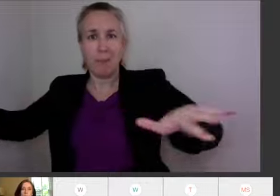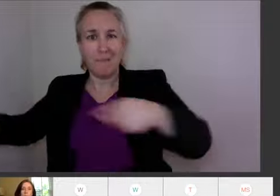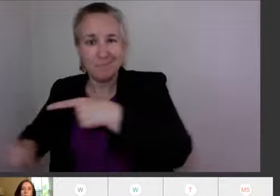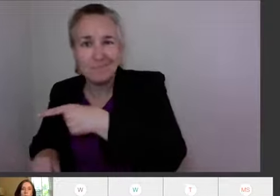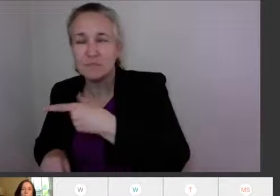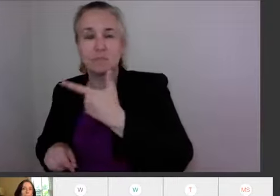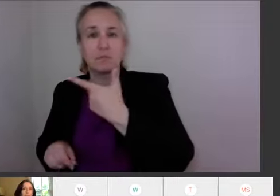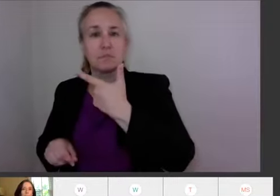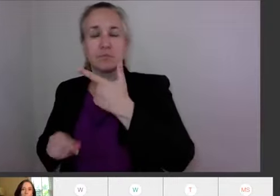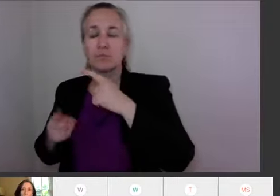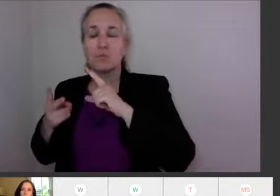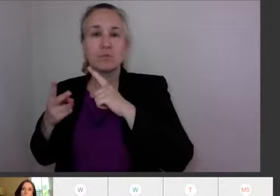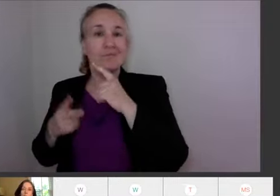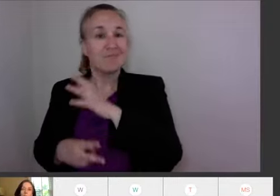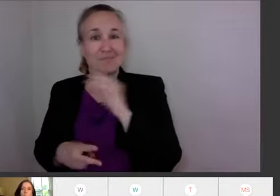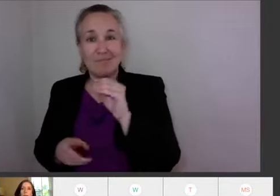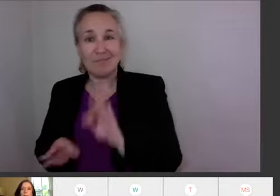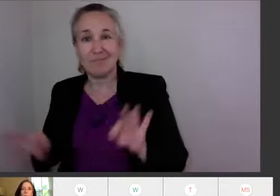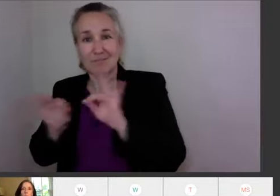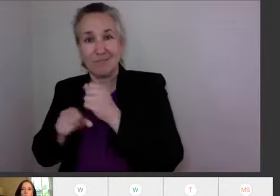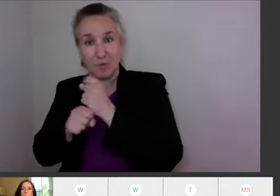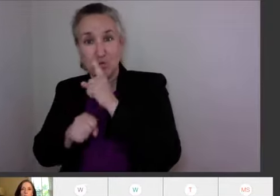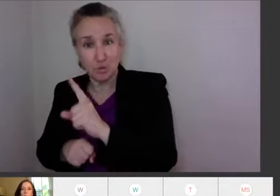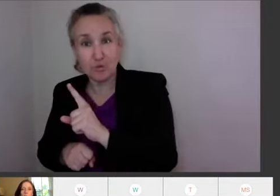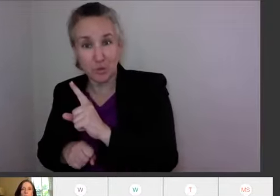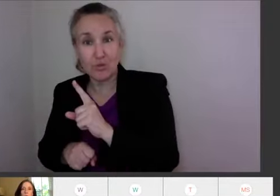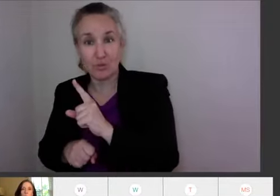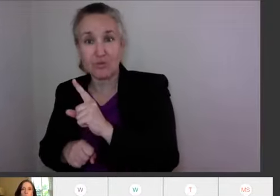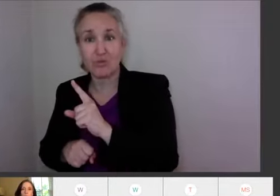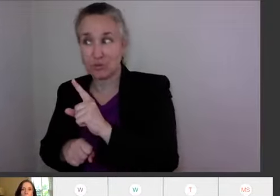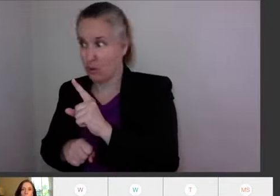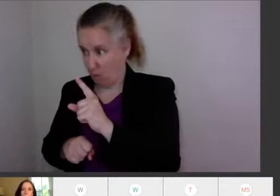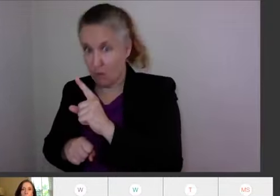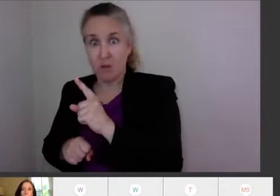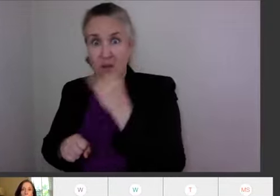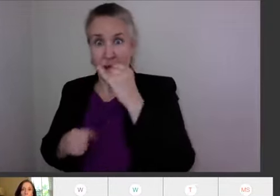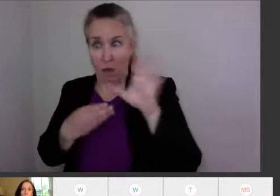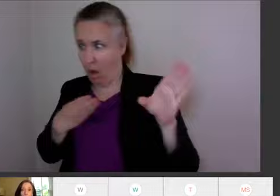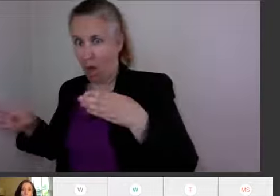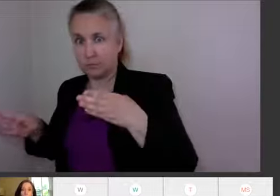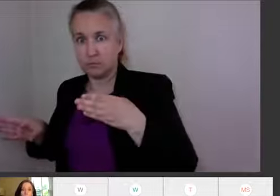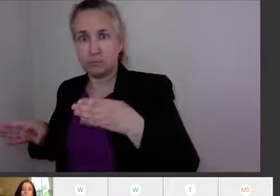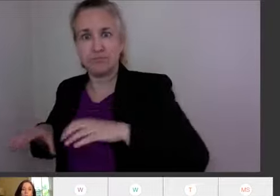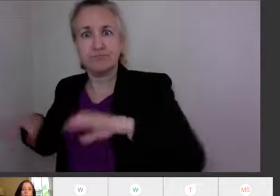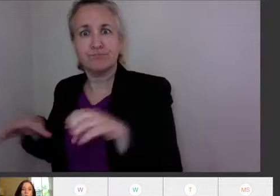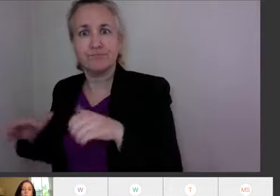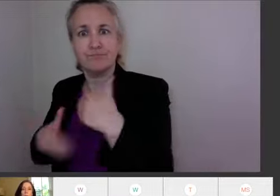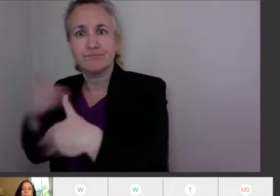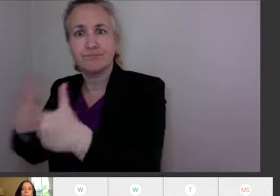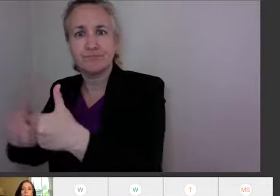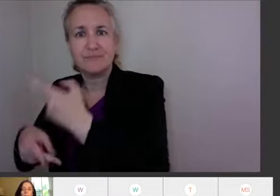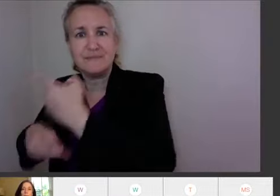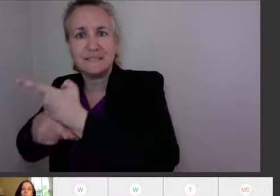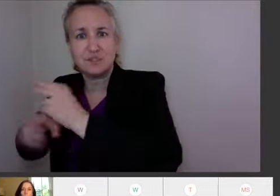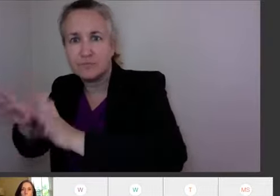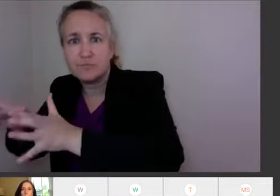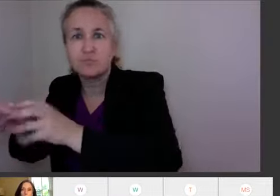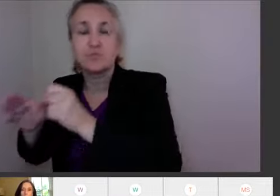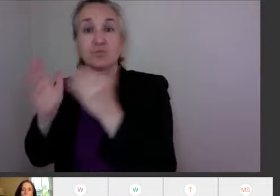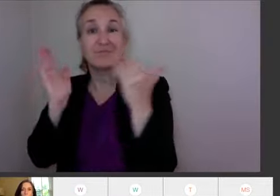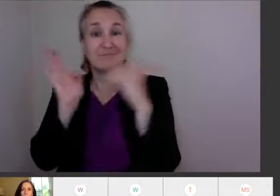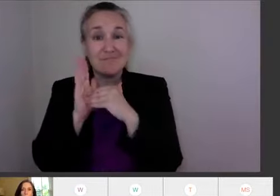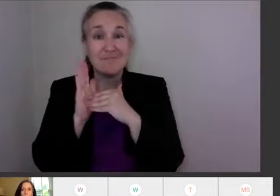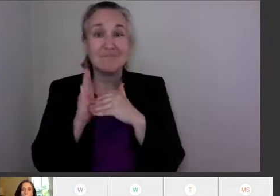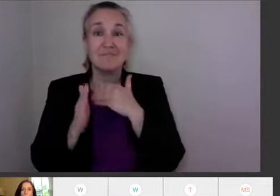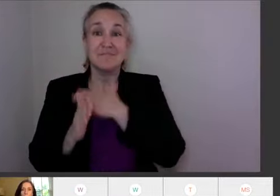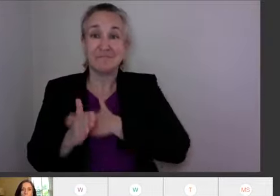outbreak and make sure that we act accordingly and act promptly. So please, again, be part